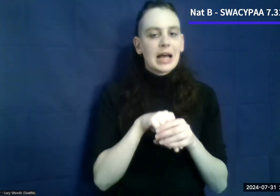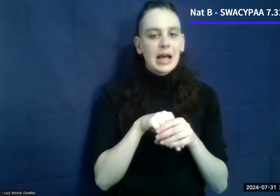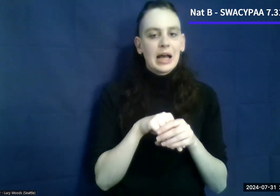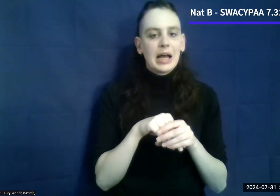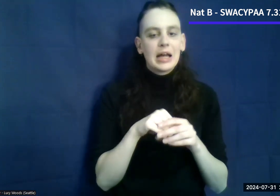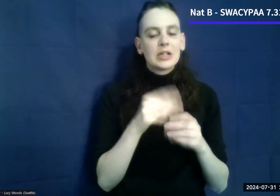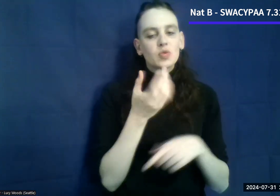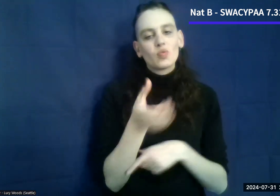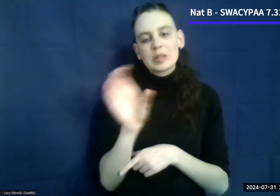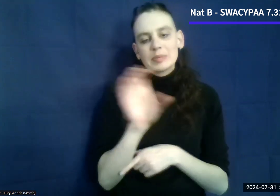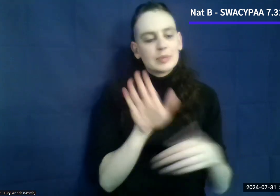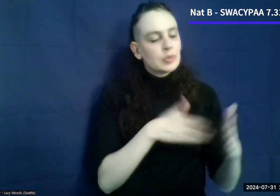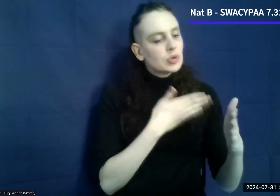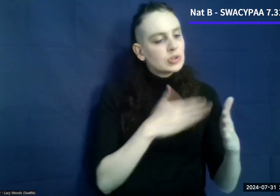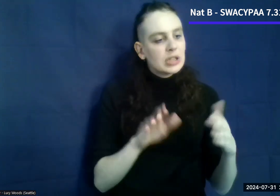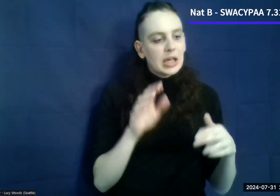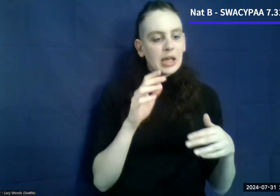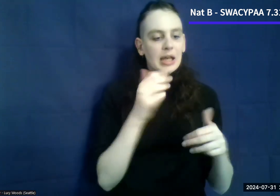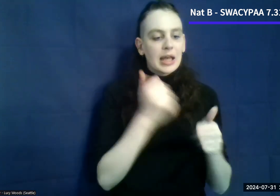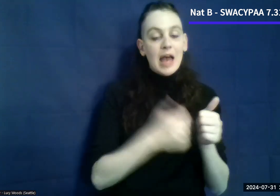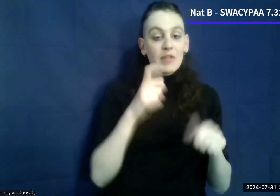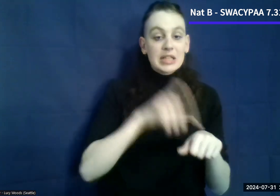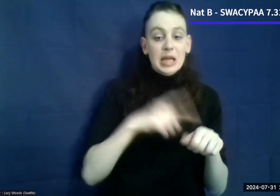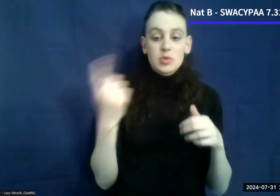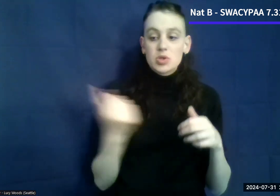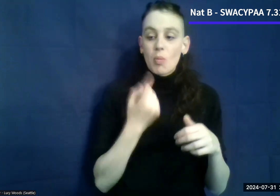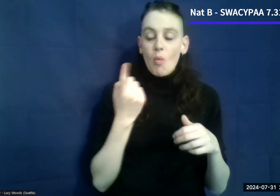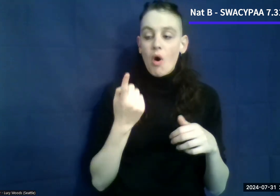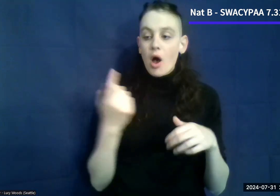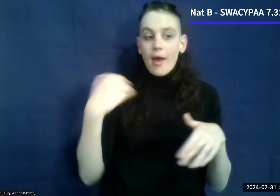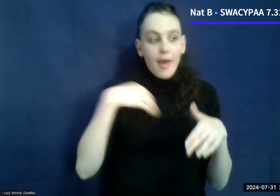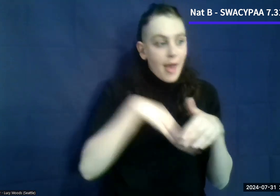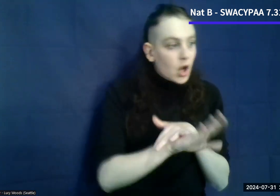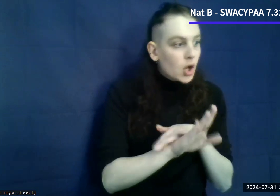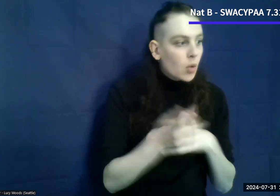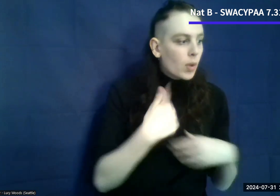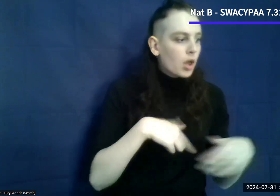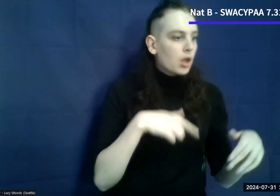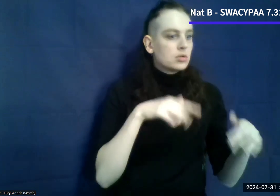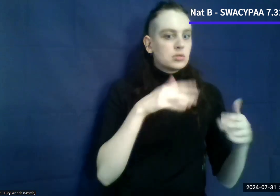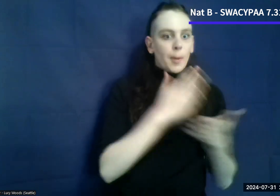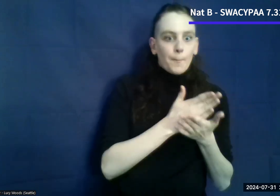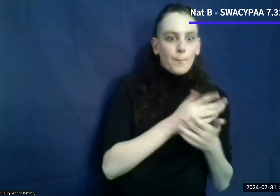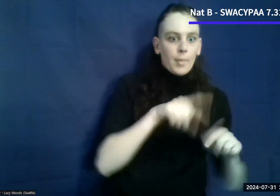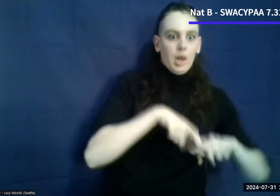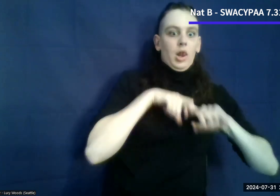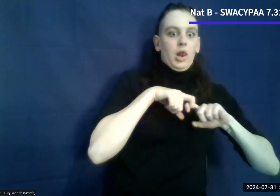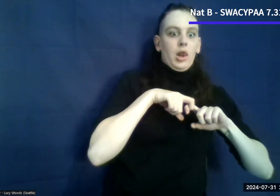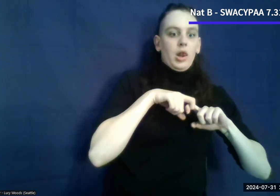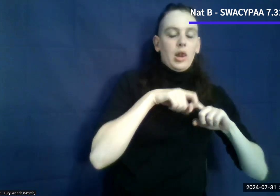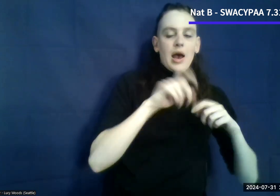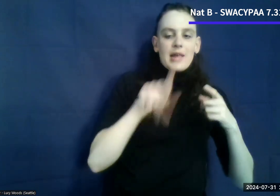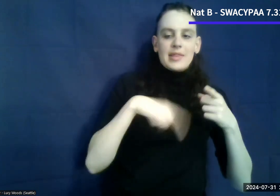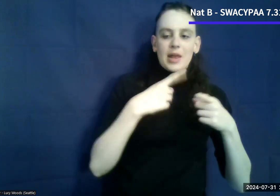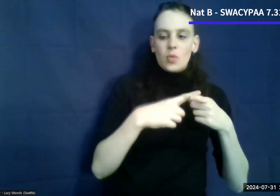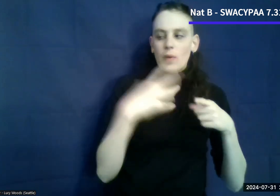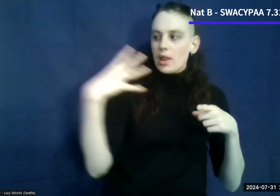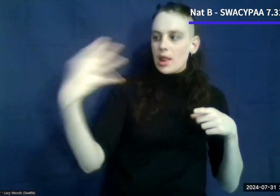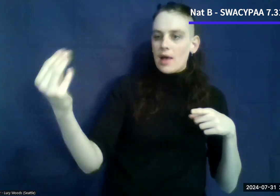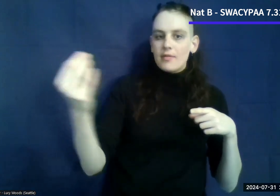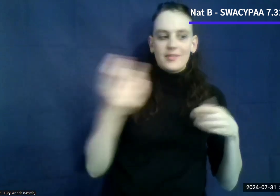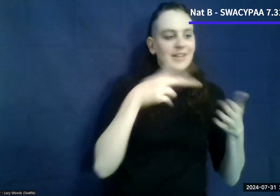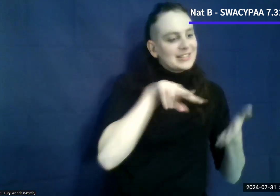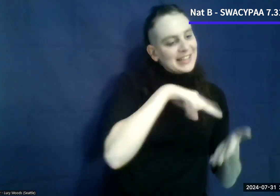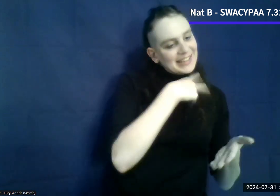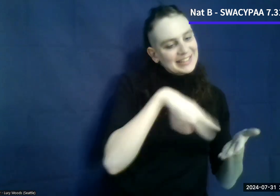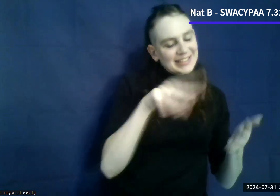someone would come inside, we'd like freeze and then we would start up again when they left and people were like, what is going on? But I had a blast.